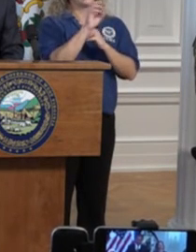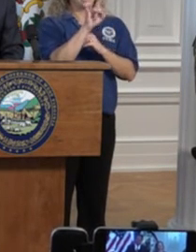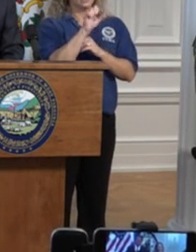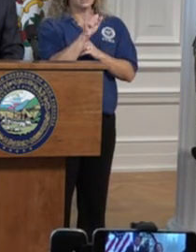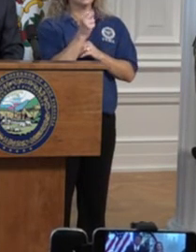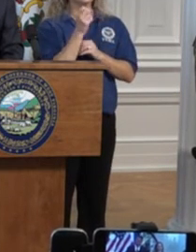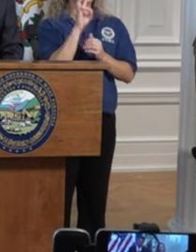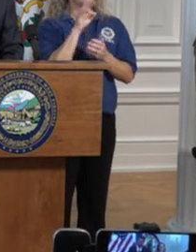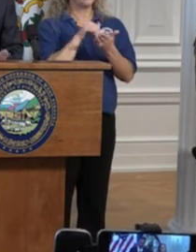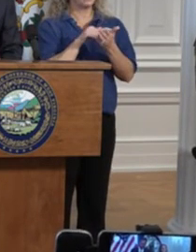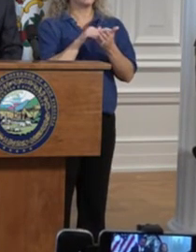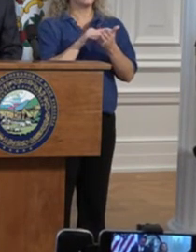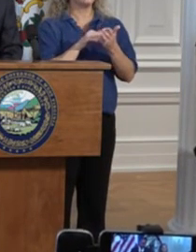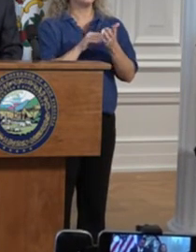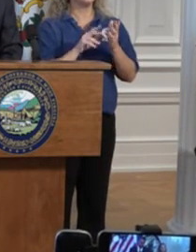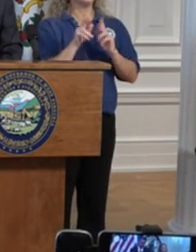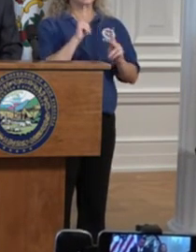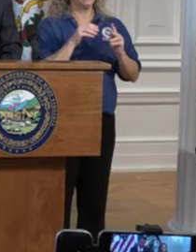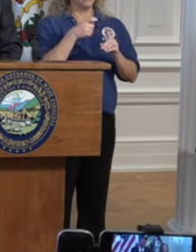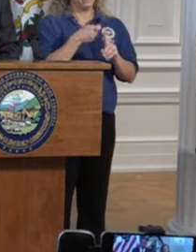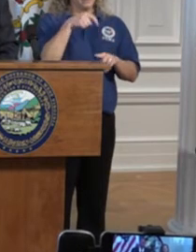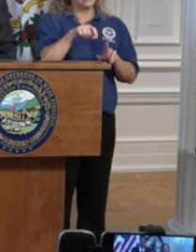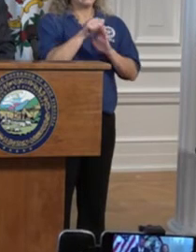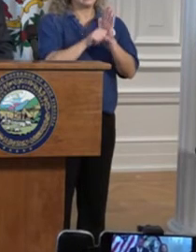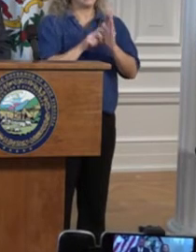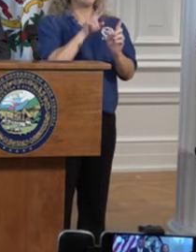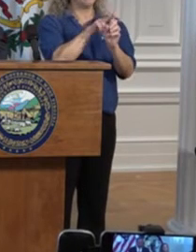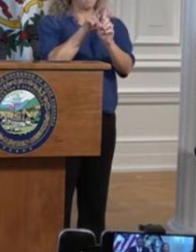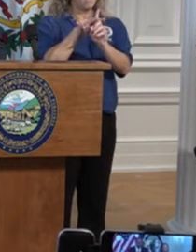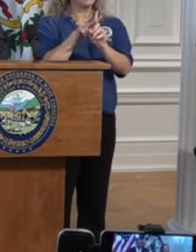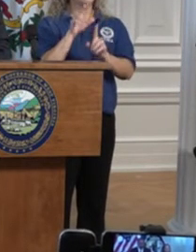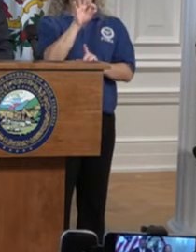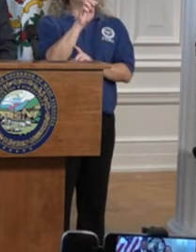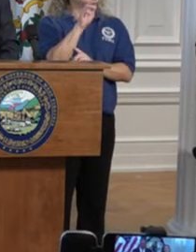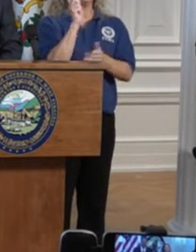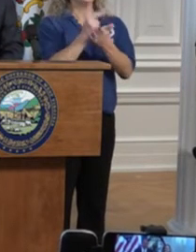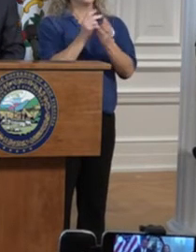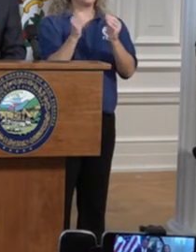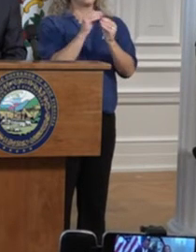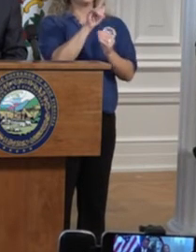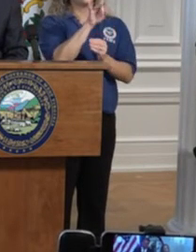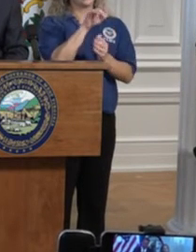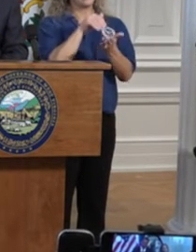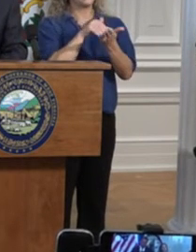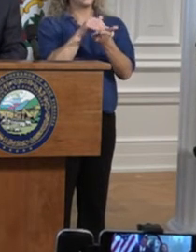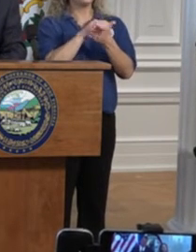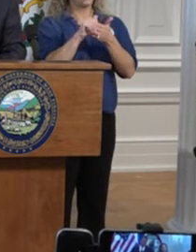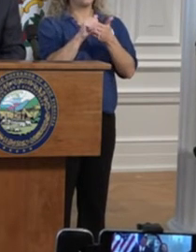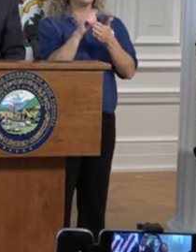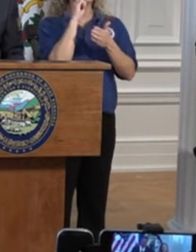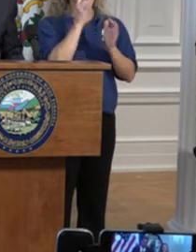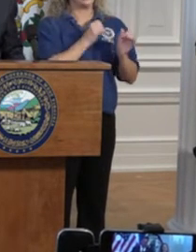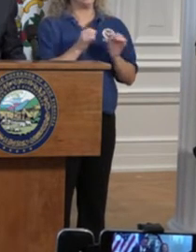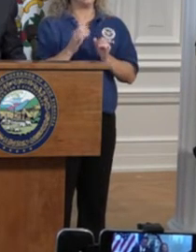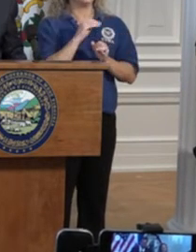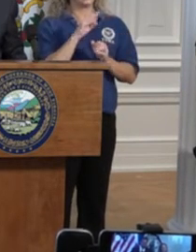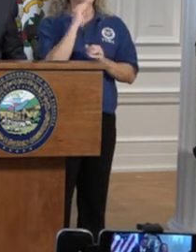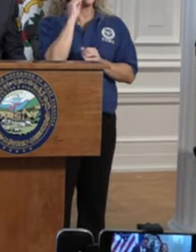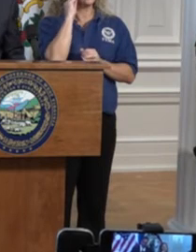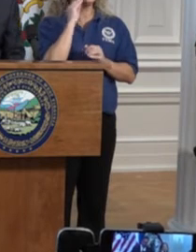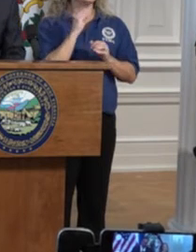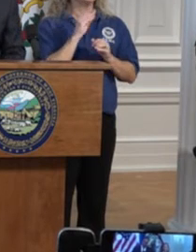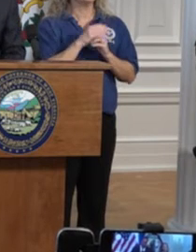residents have already filed. So far, FEMA has approved more than $28 million for individuals and